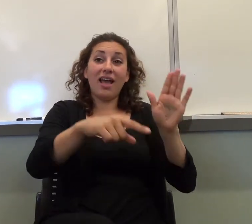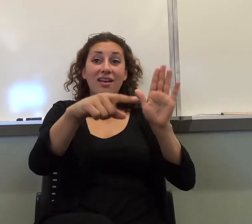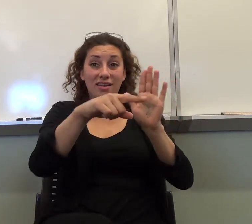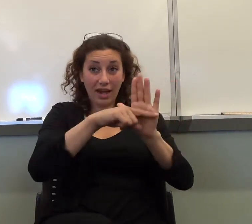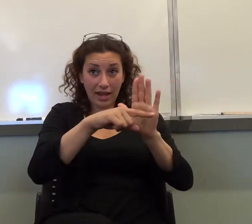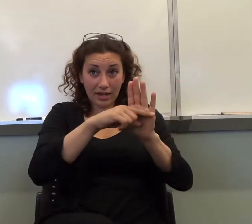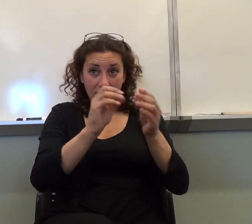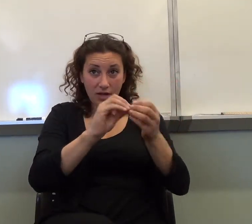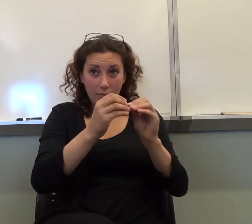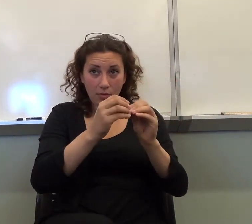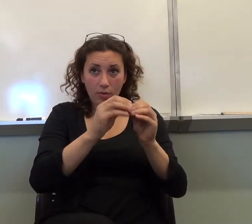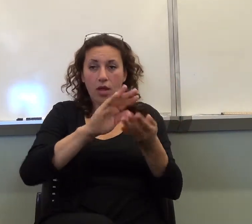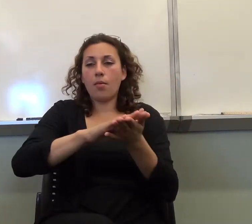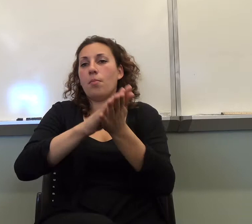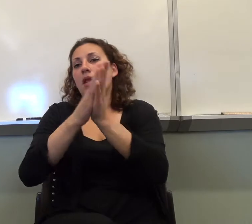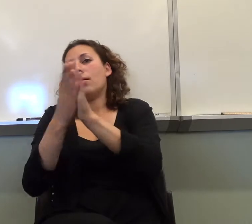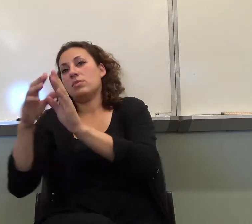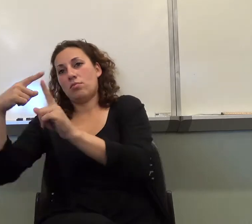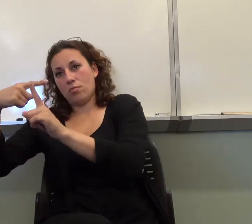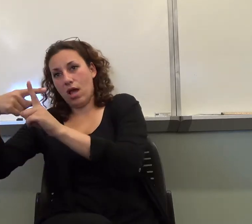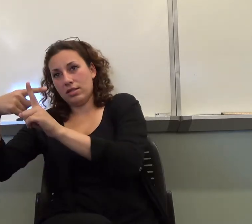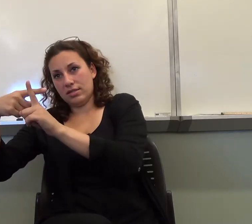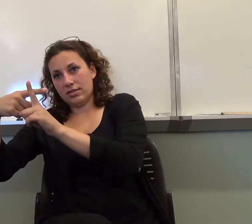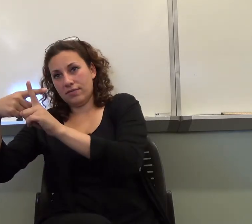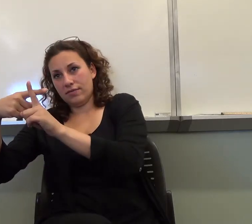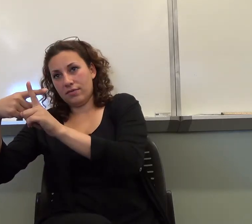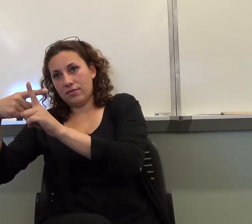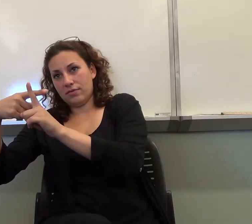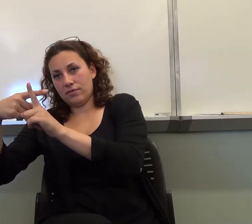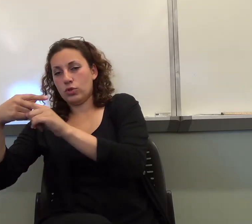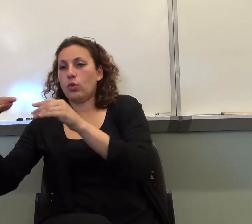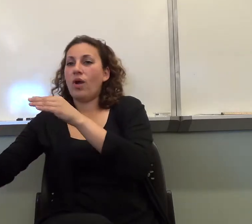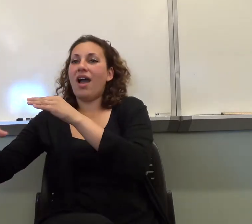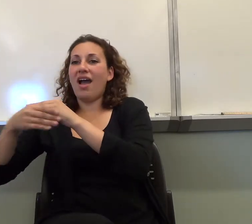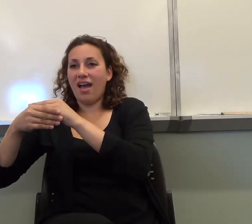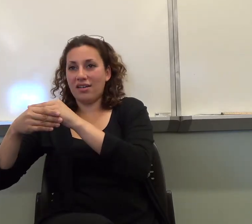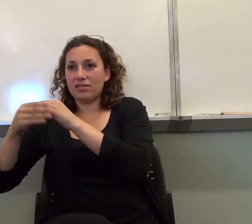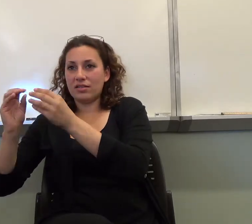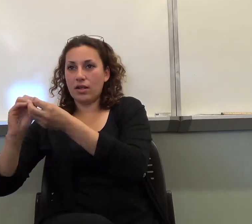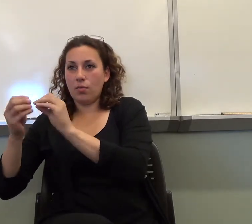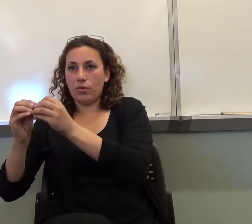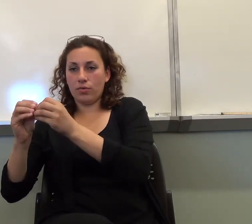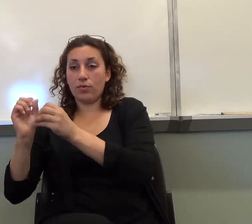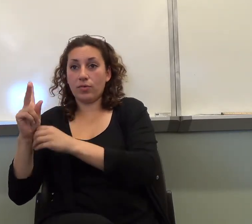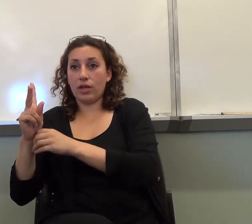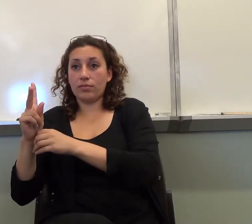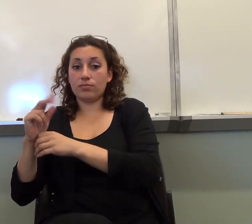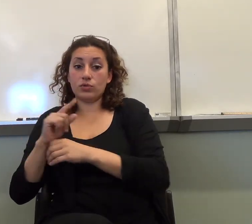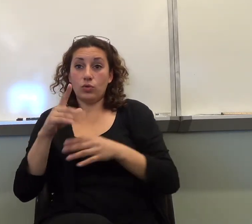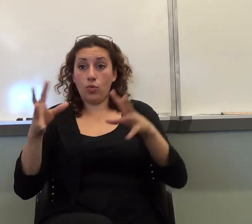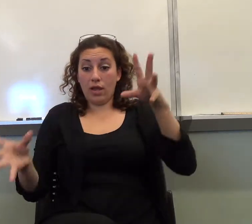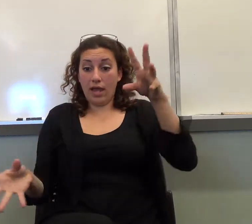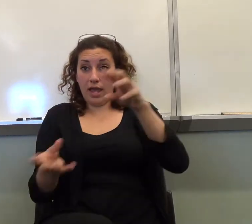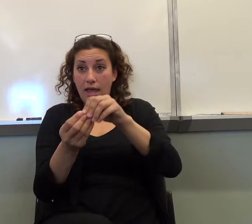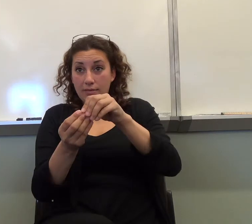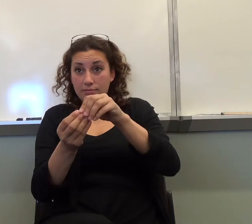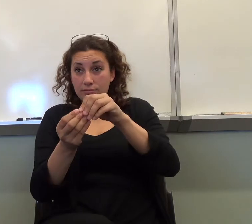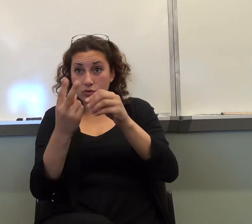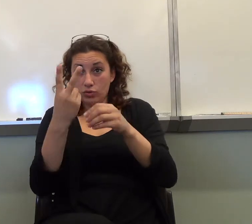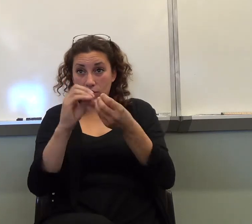opposite. Now, this is going to be the dominant number, because it's much bigger. So therefore, when you add these two things together, using rule number 2